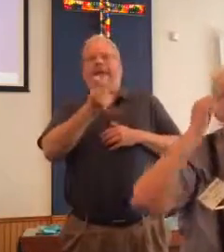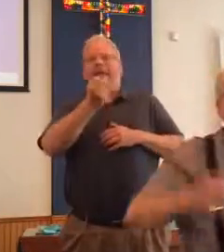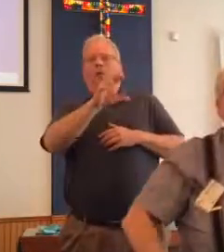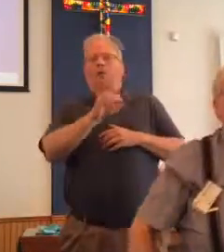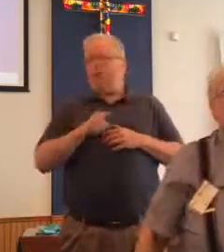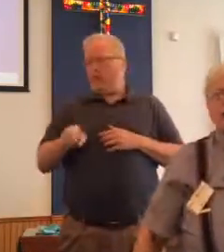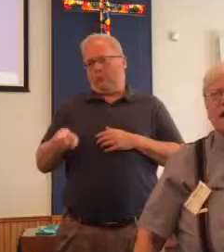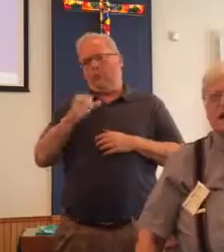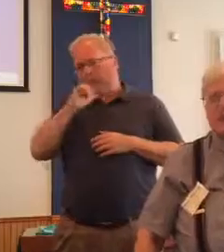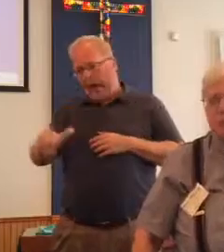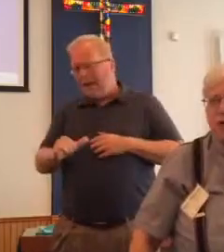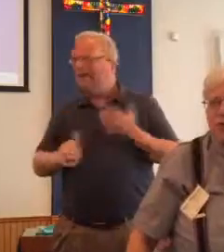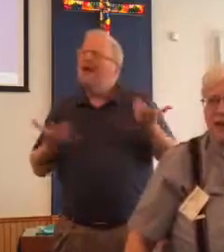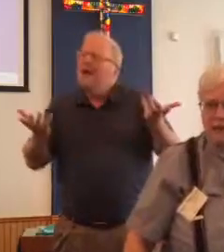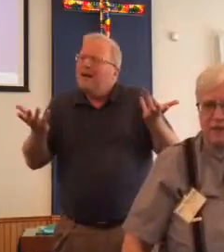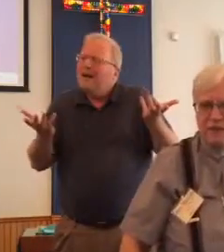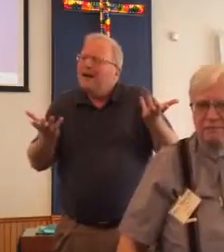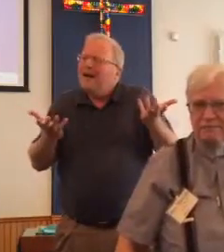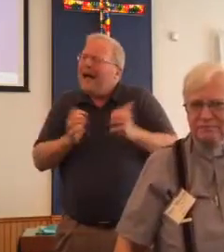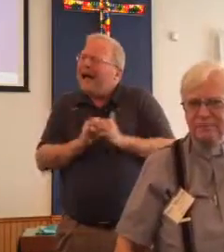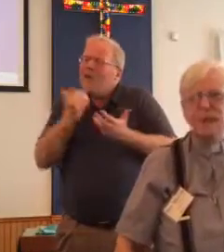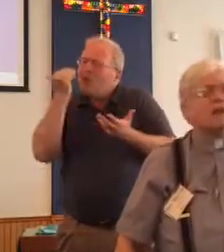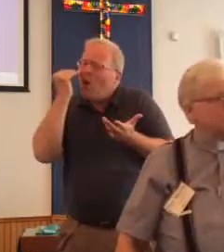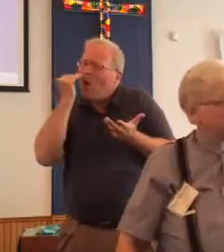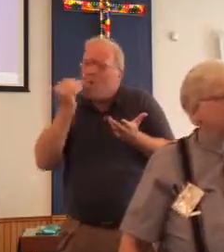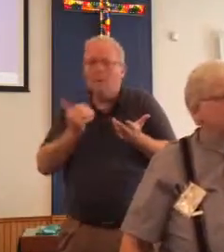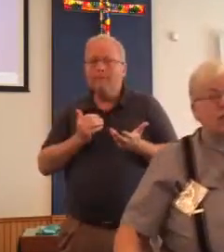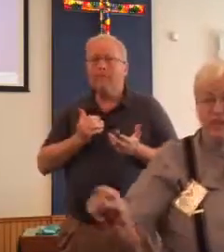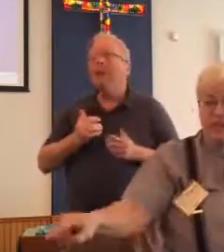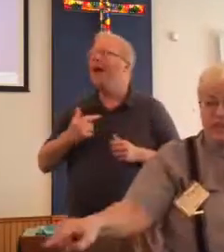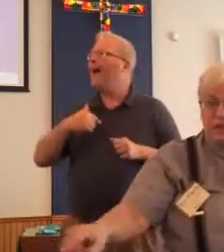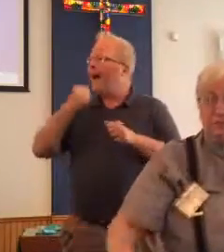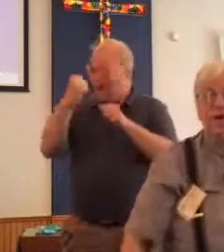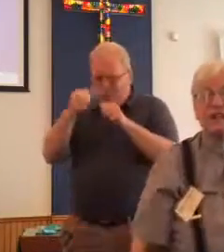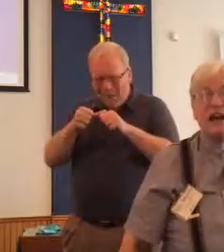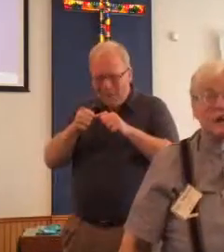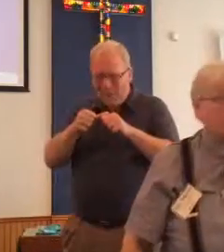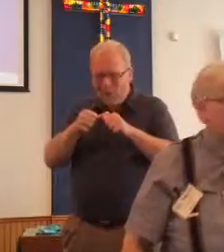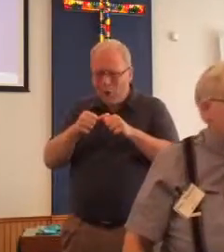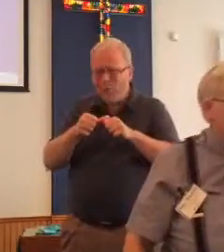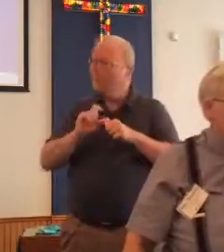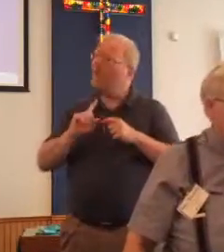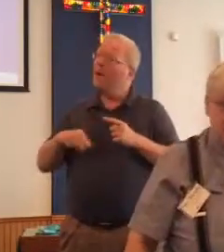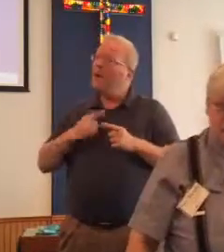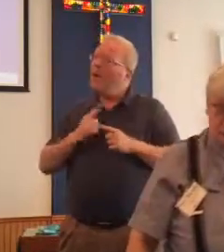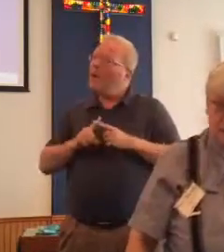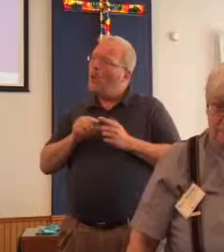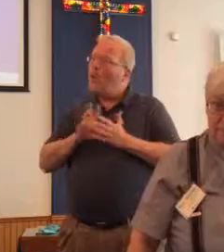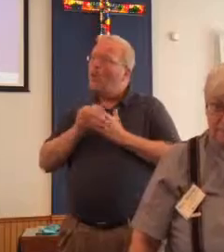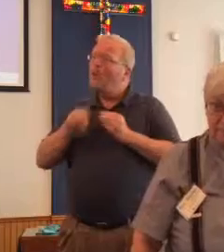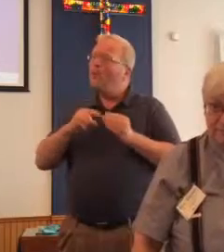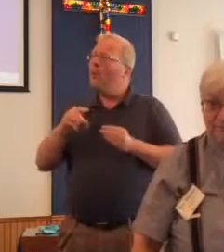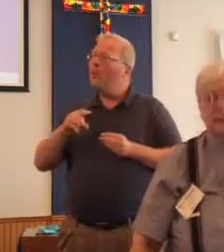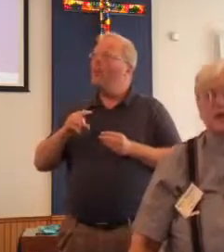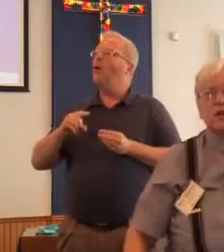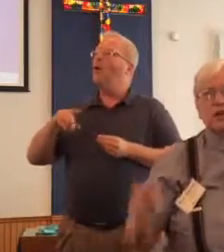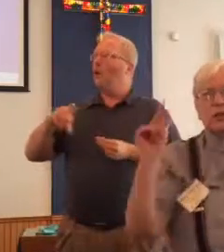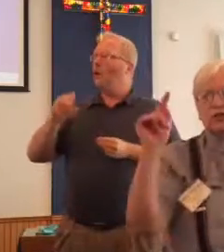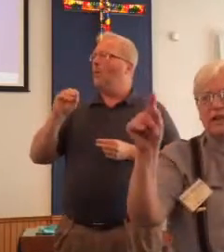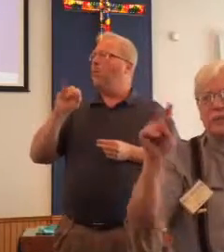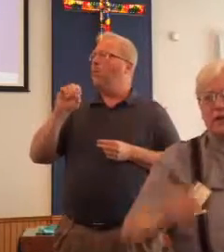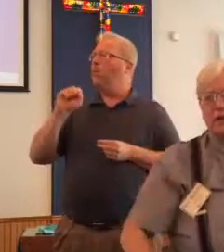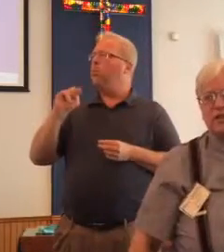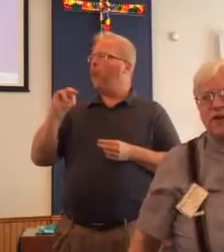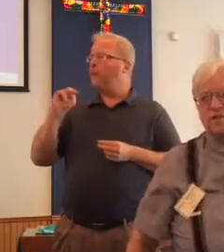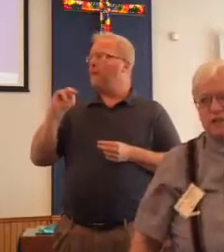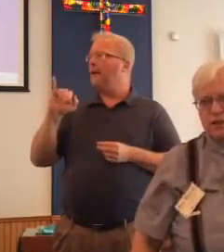kid and I was taught how to recognize poison ivy. This isn't poison ivy, this is.